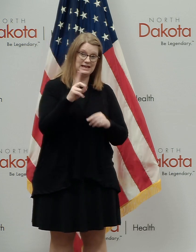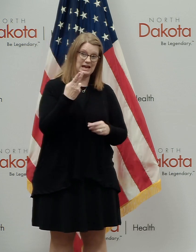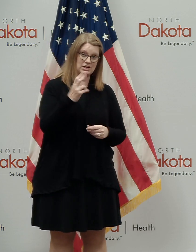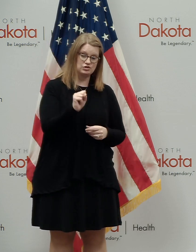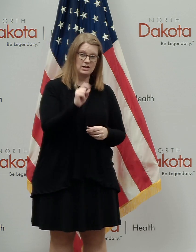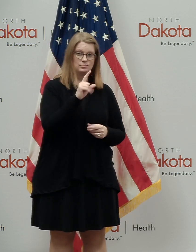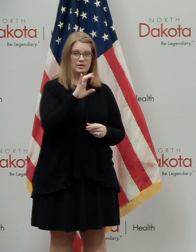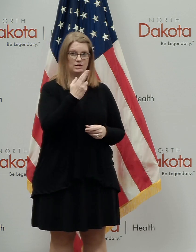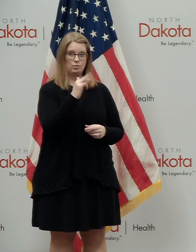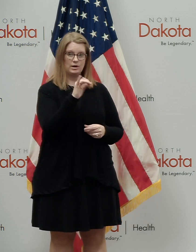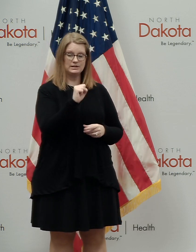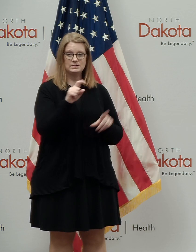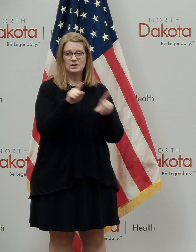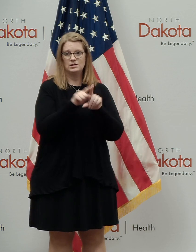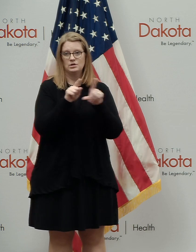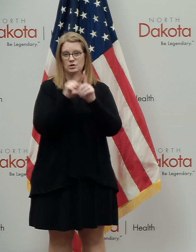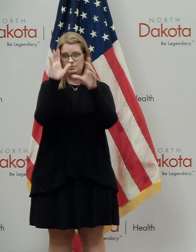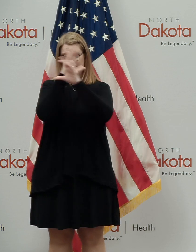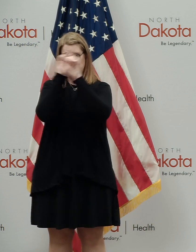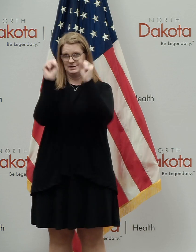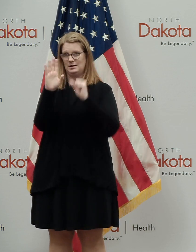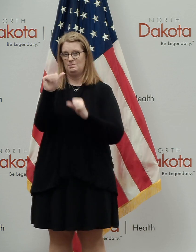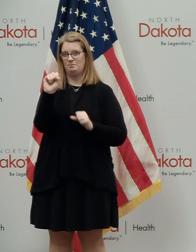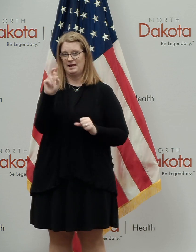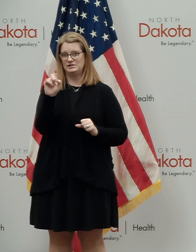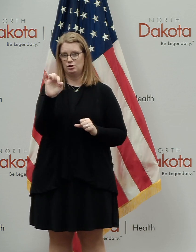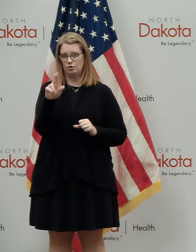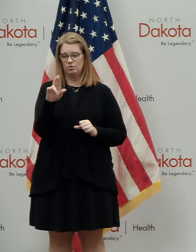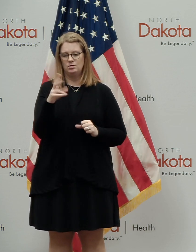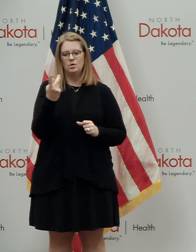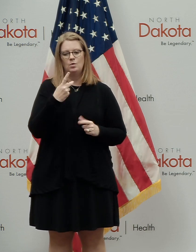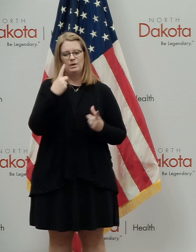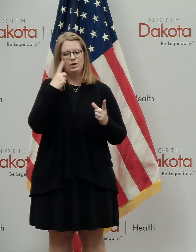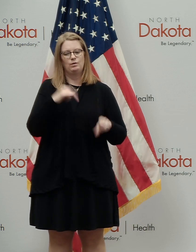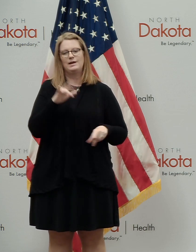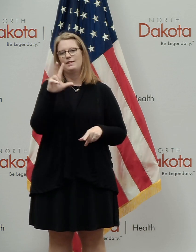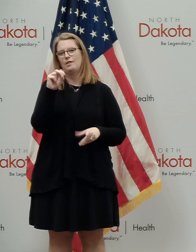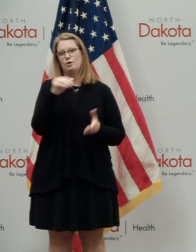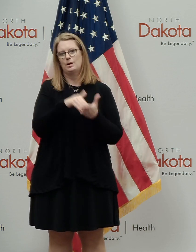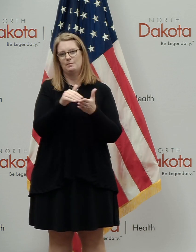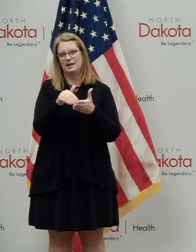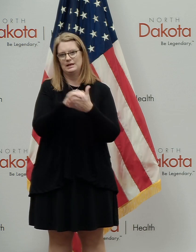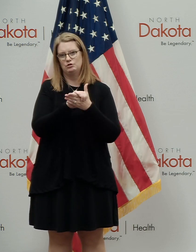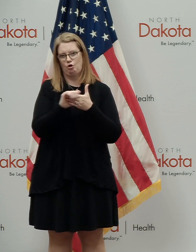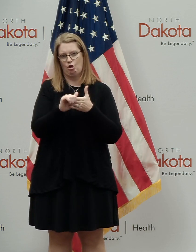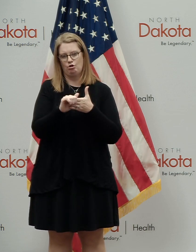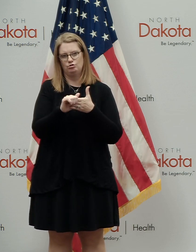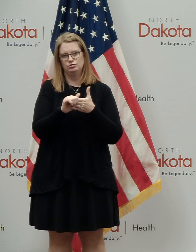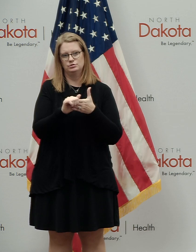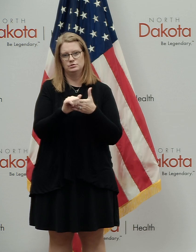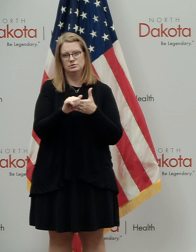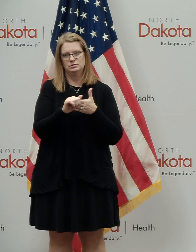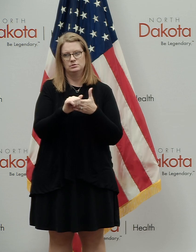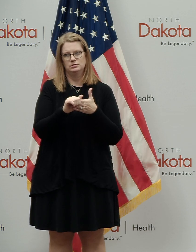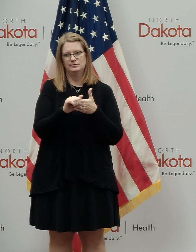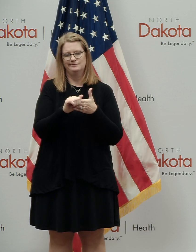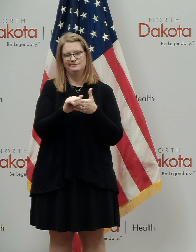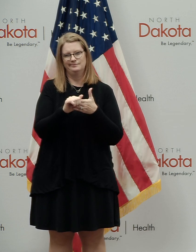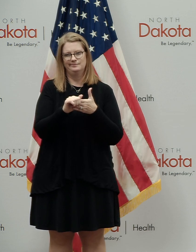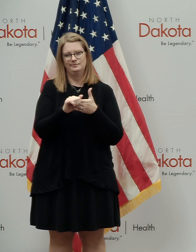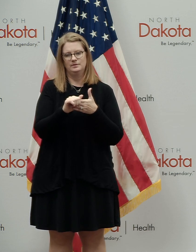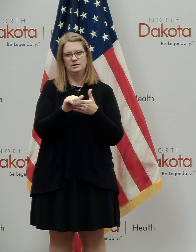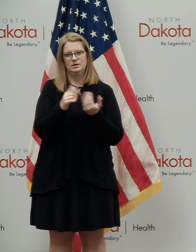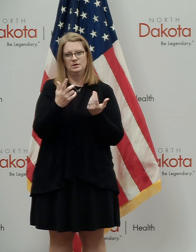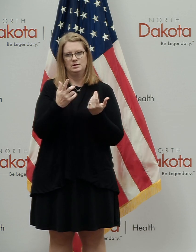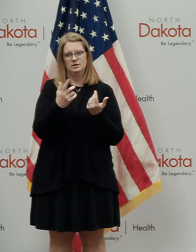Chris, and with Superintendent Baszler, we agreed that $30 million was, I don't want to call it a bang